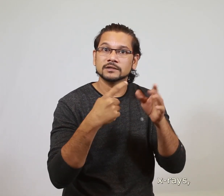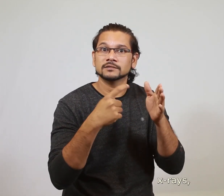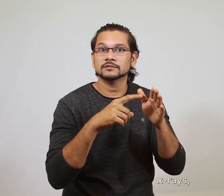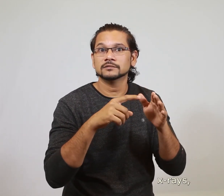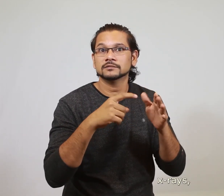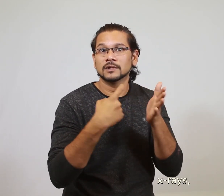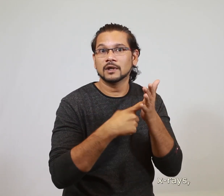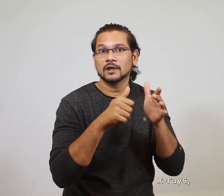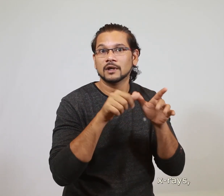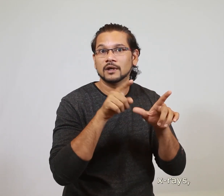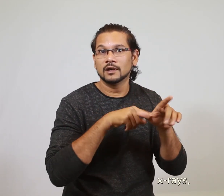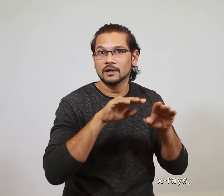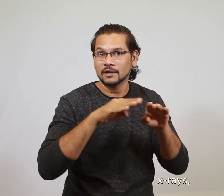X-rays,